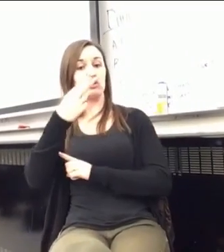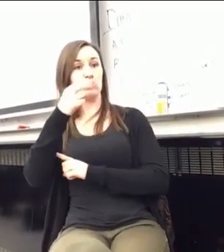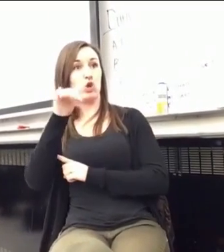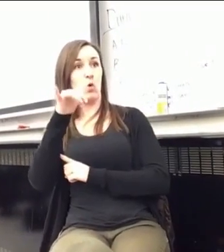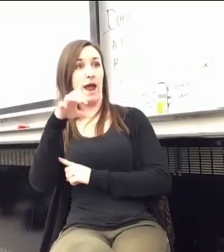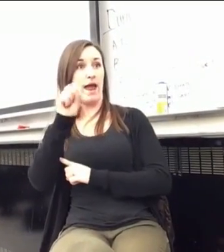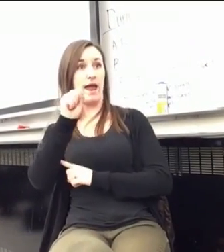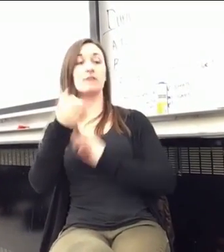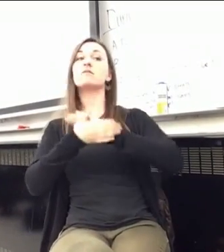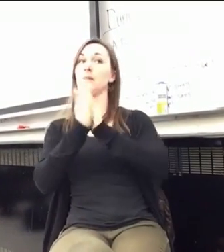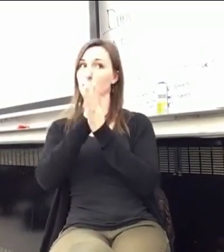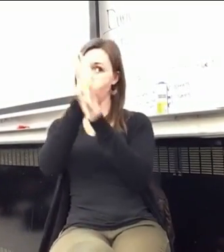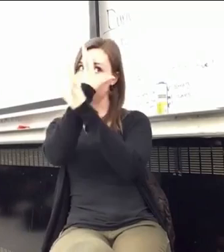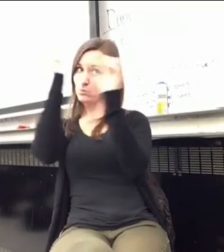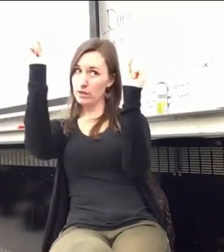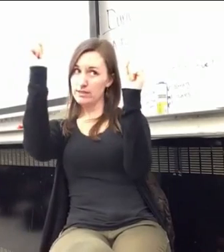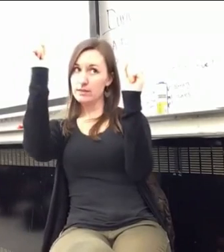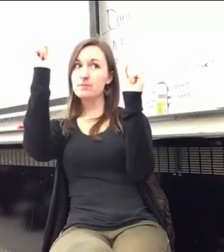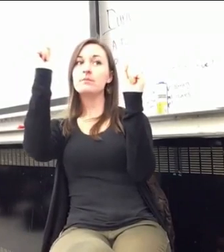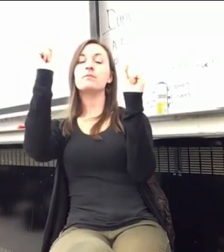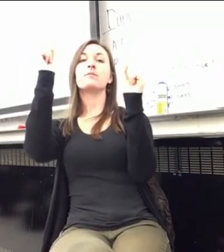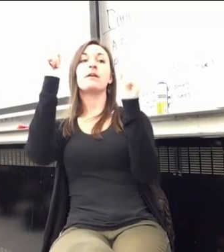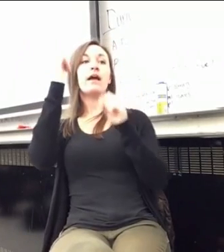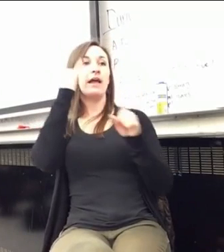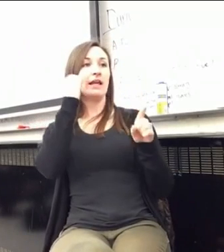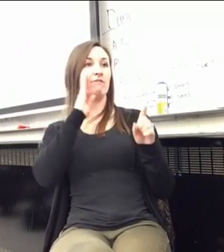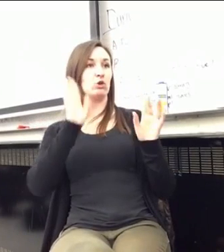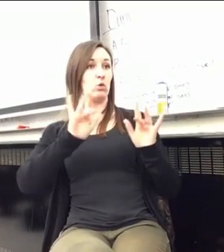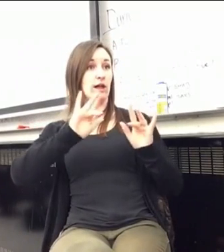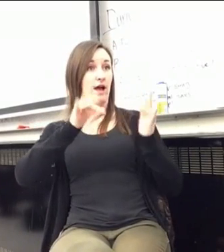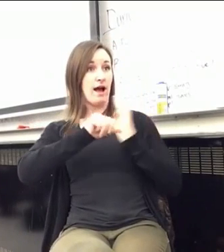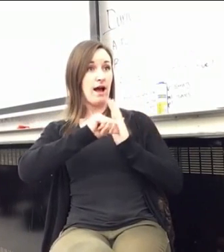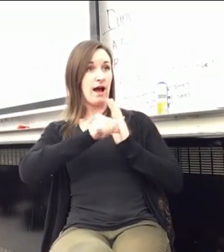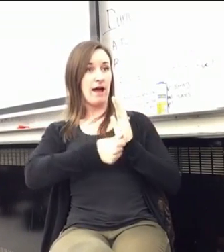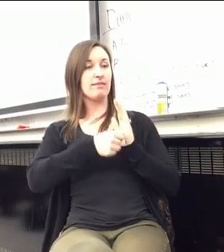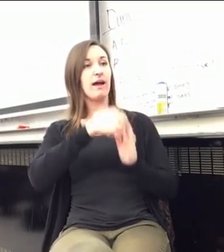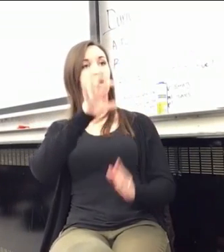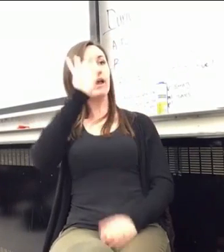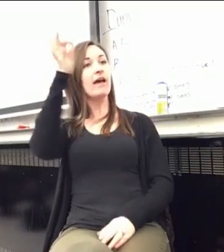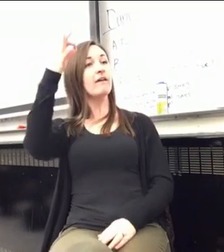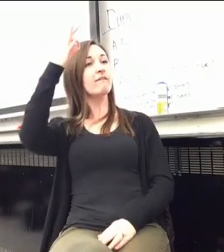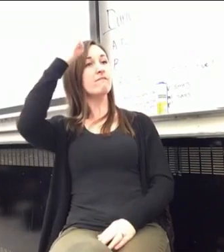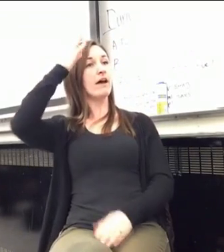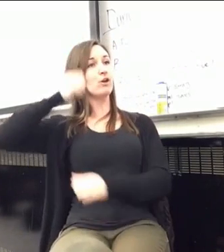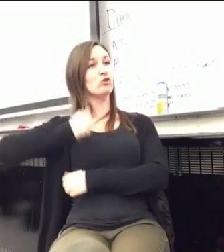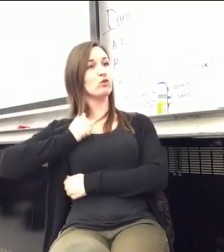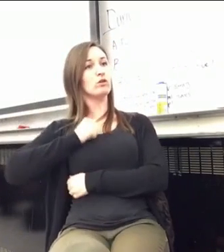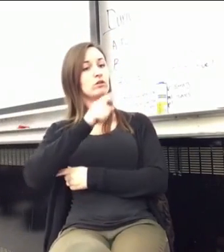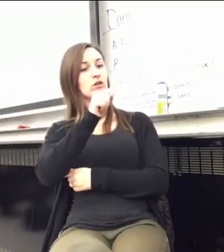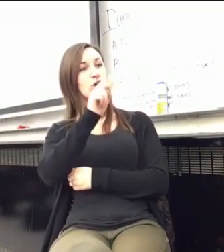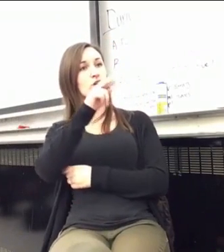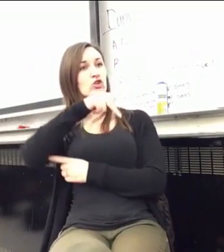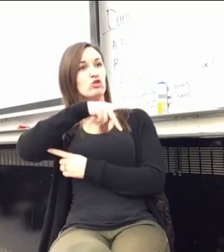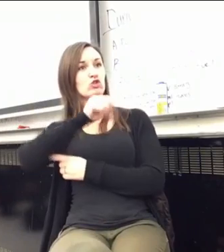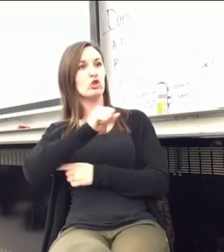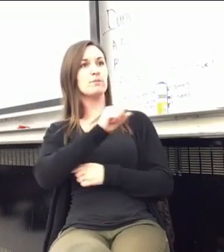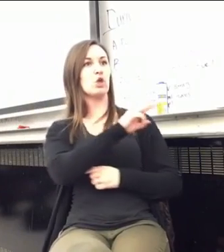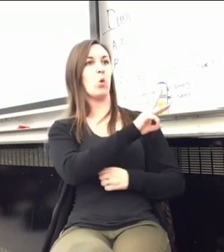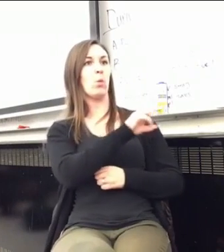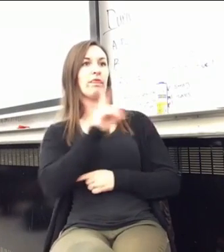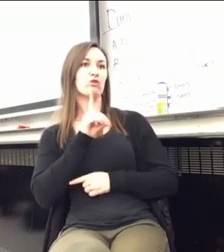goes into the presidency. And if you will highlight federal troops withdrawn from the South.